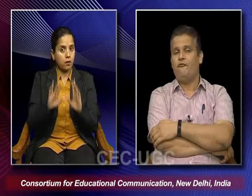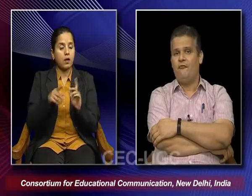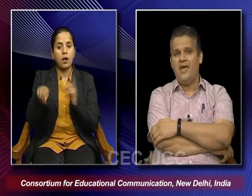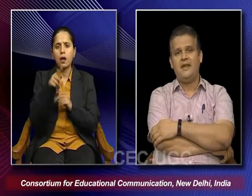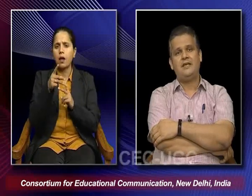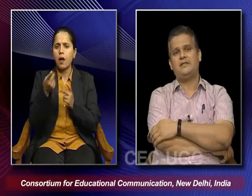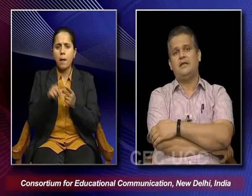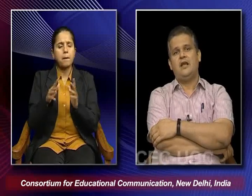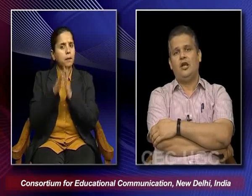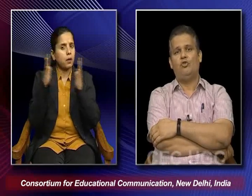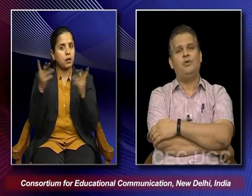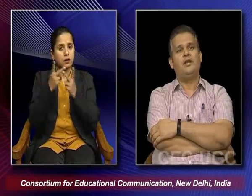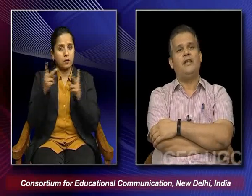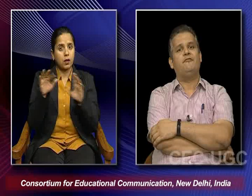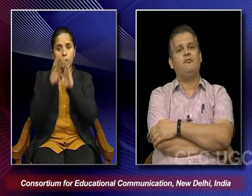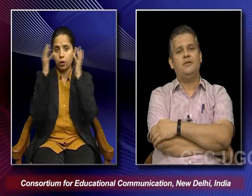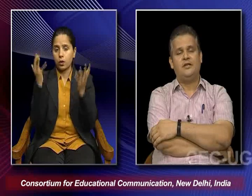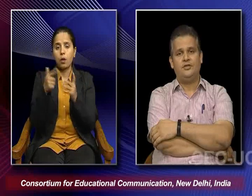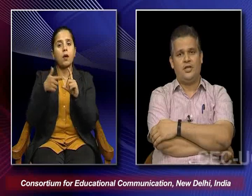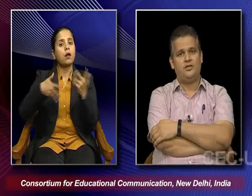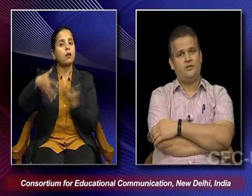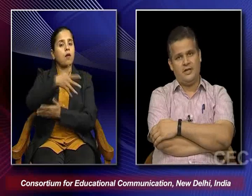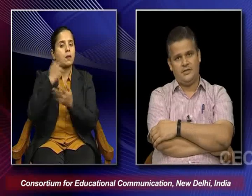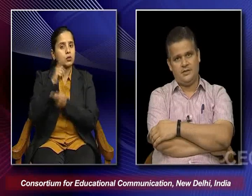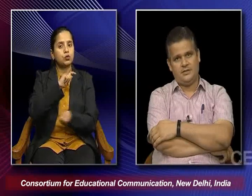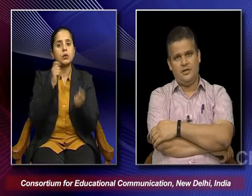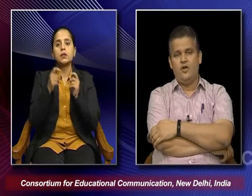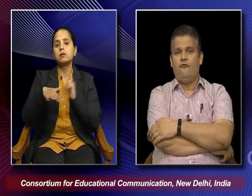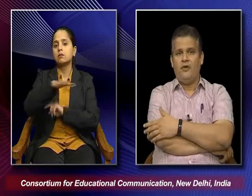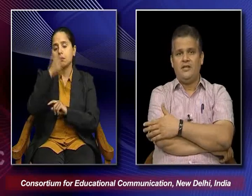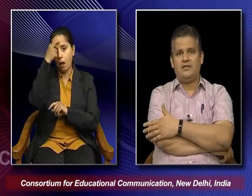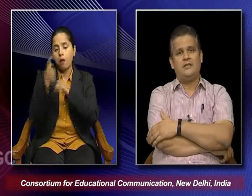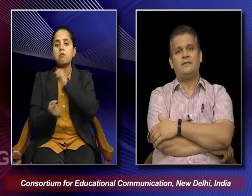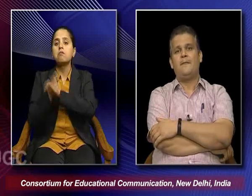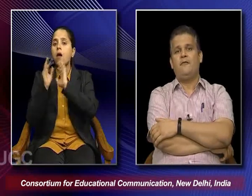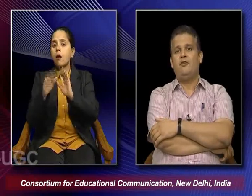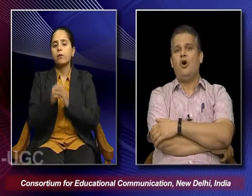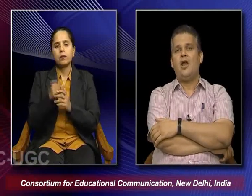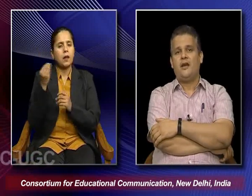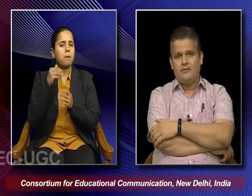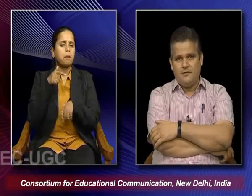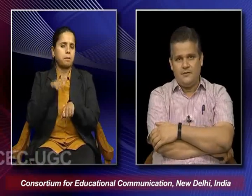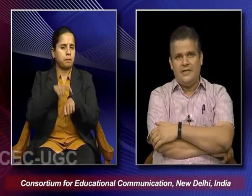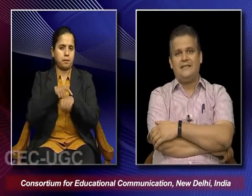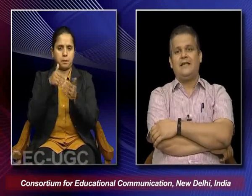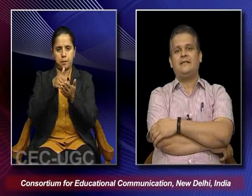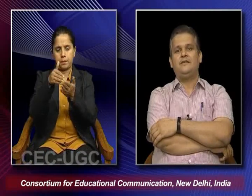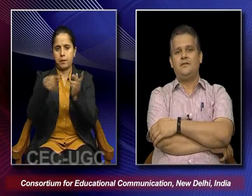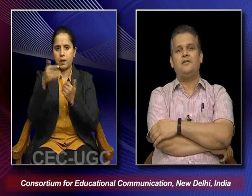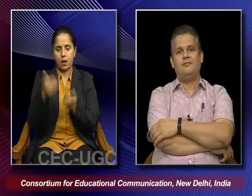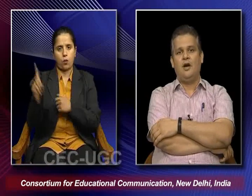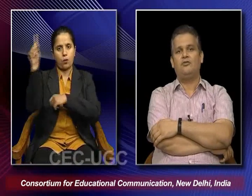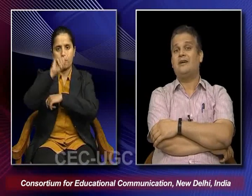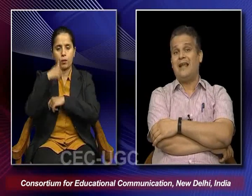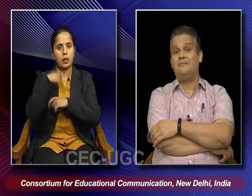of various global environmental change crises. For instance, we all are these days